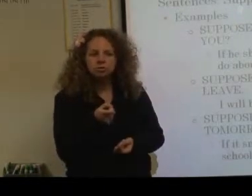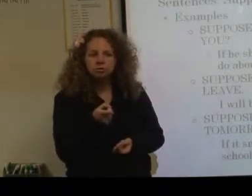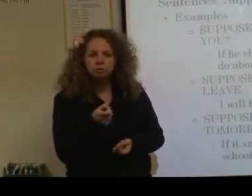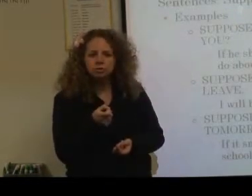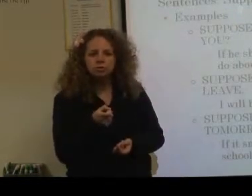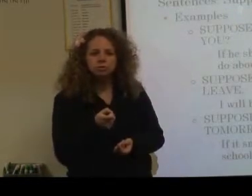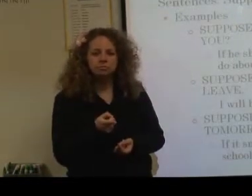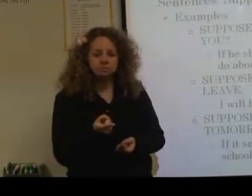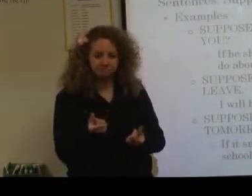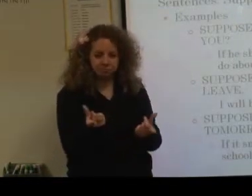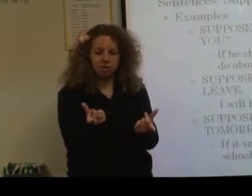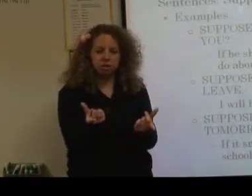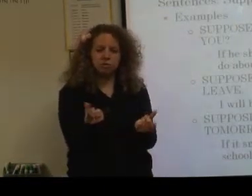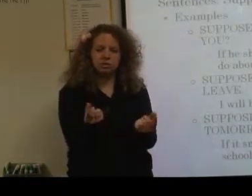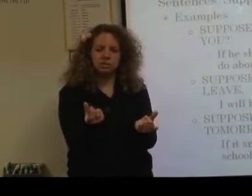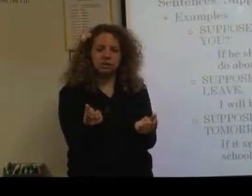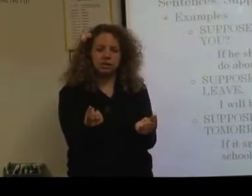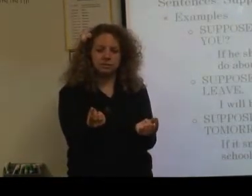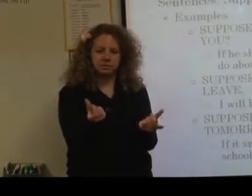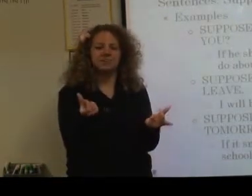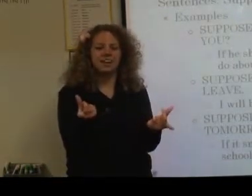Do you say it right here? You do it this way, upside down, yeah.